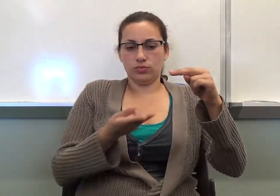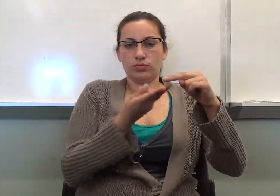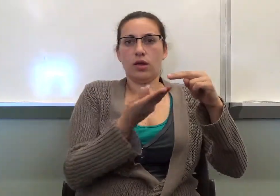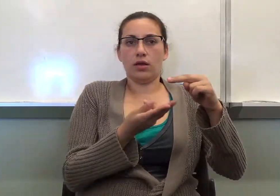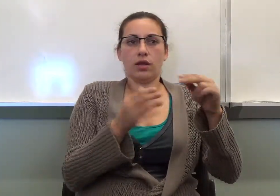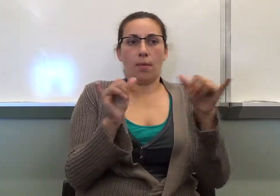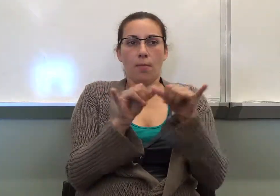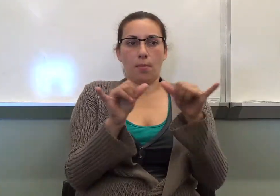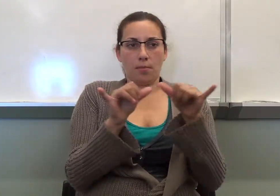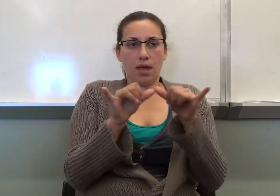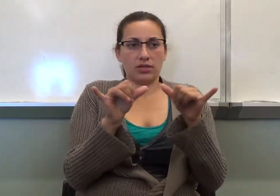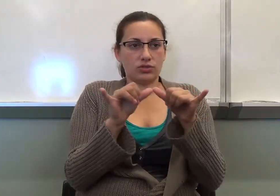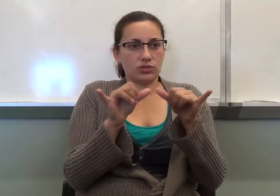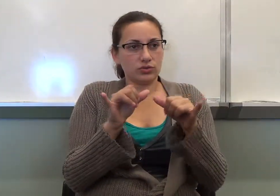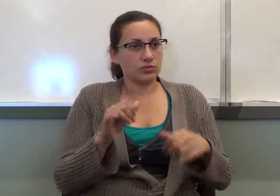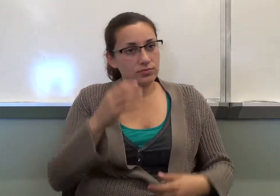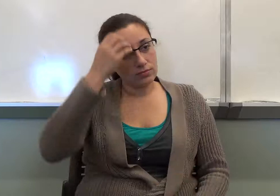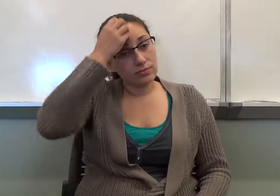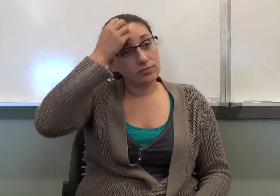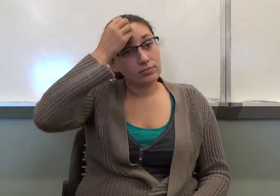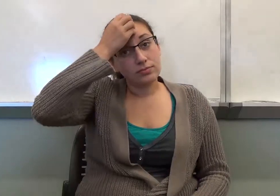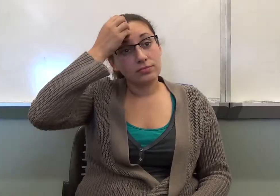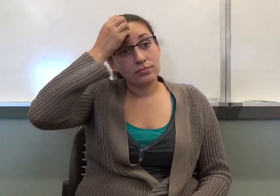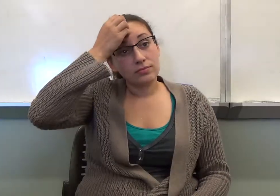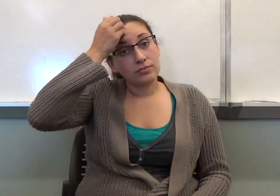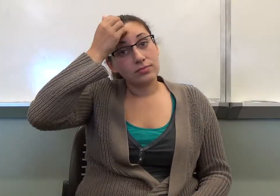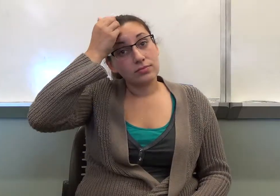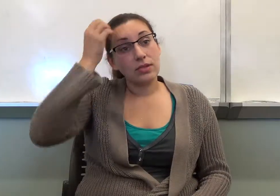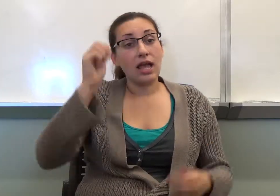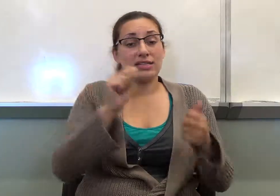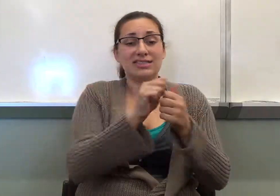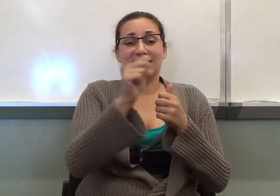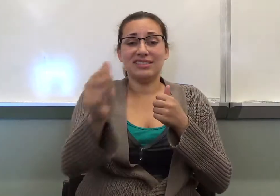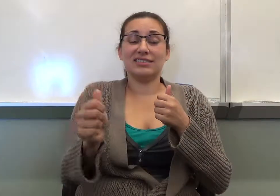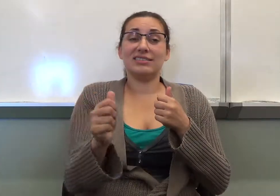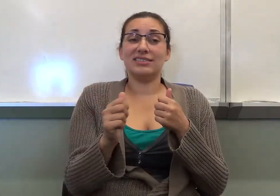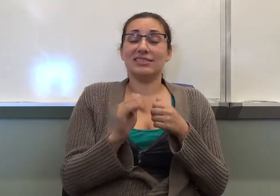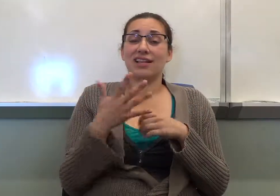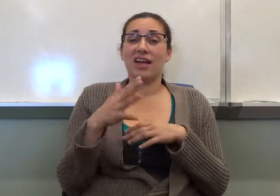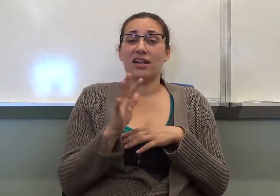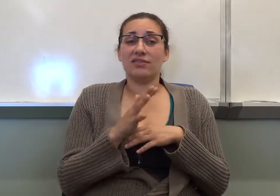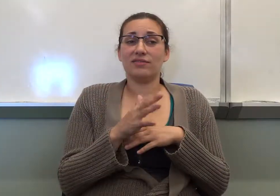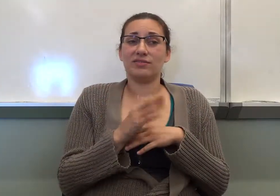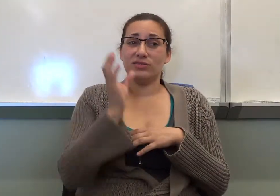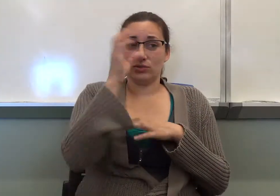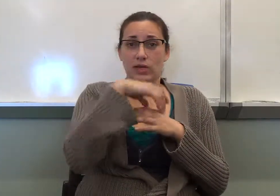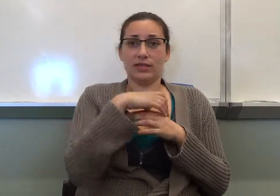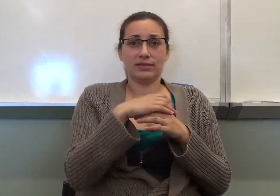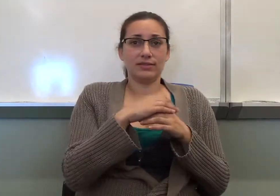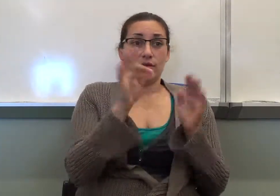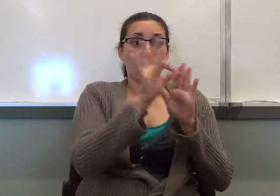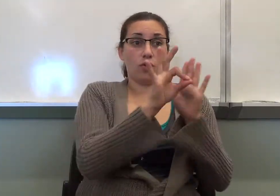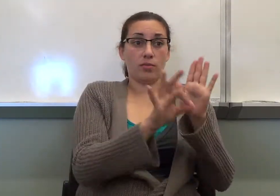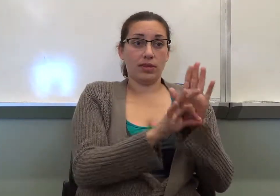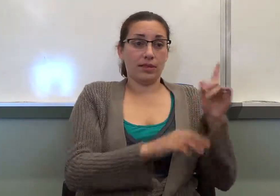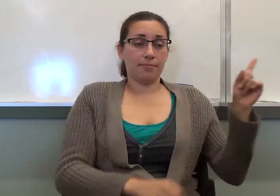Well, the distance is kind of a strange thing. The formula for it looks like this. C, which is